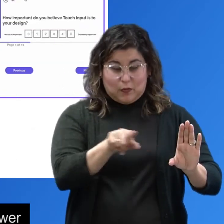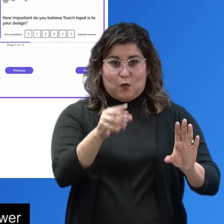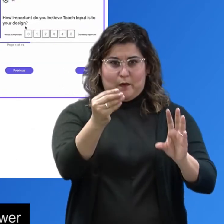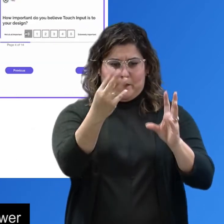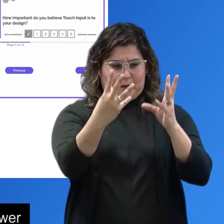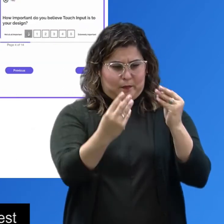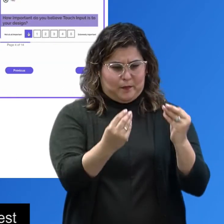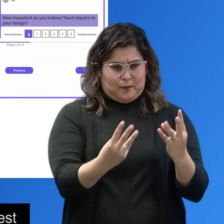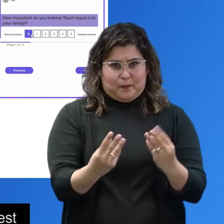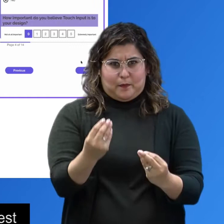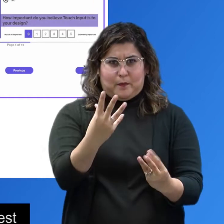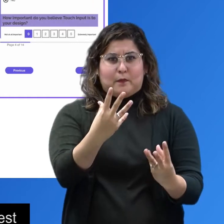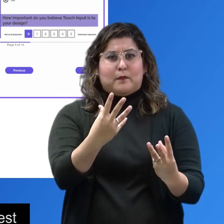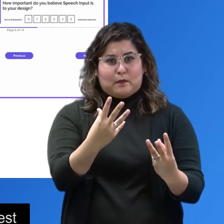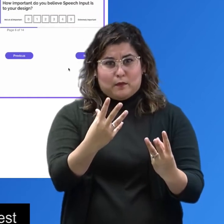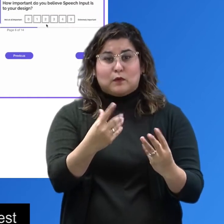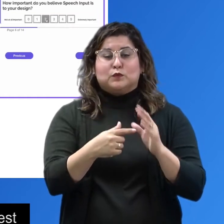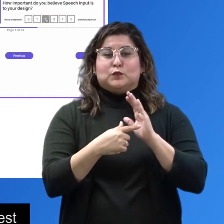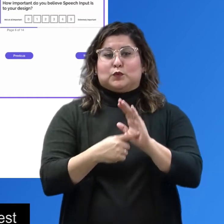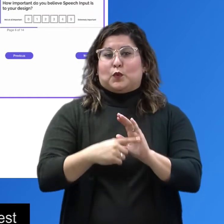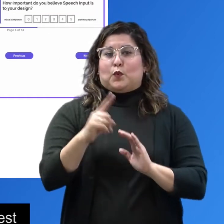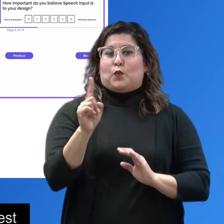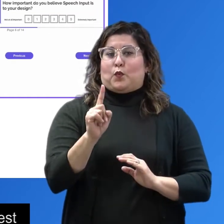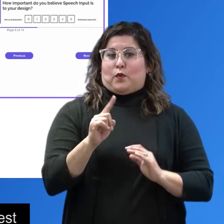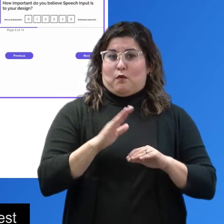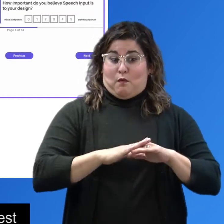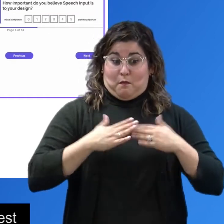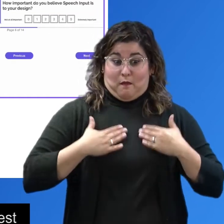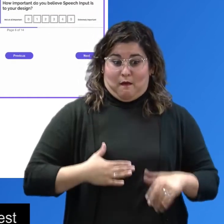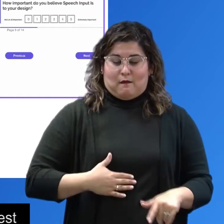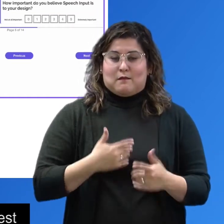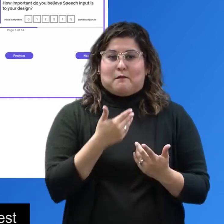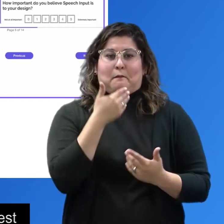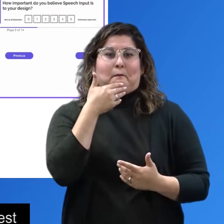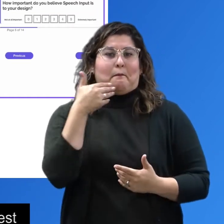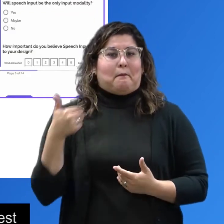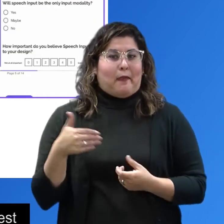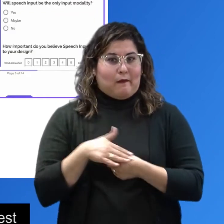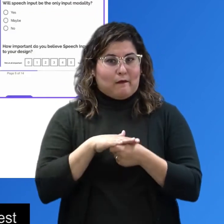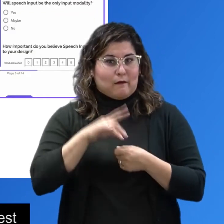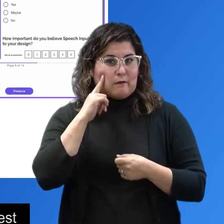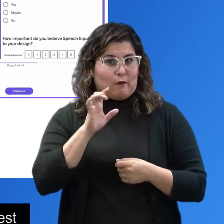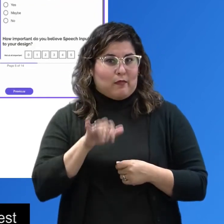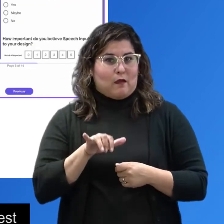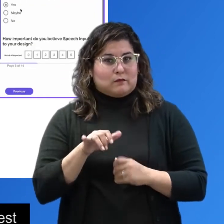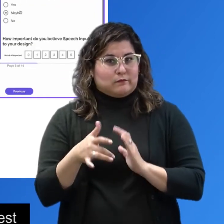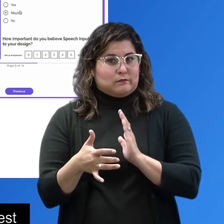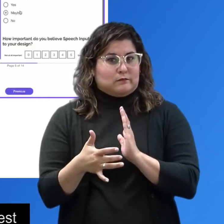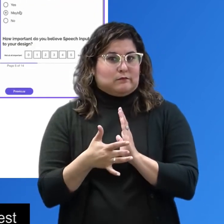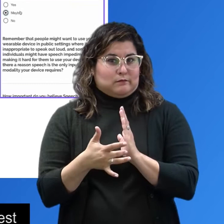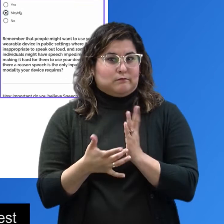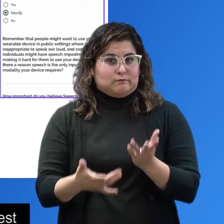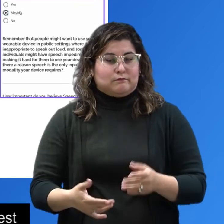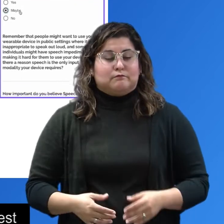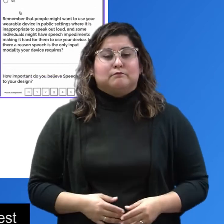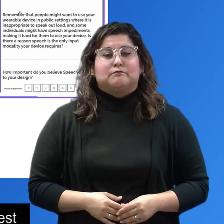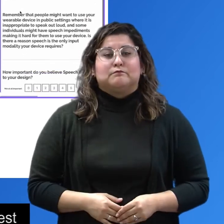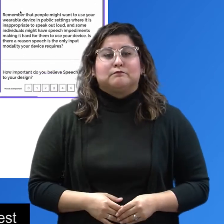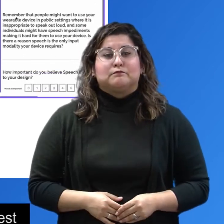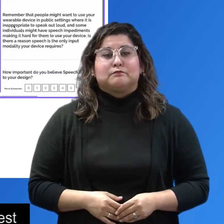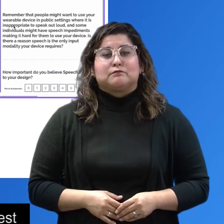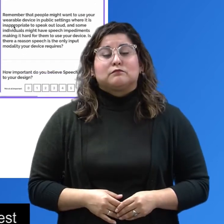and develops in real time to show you where on the body might be the best appropriate locations for your